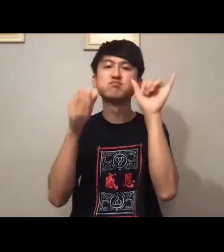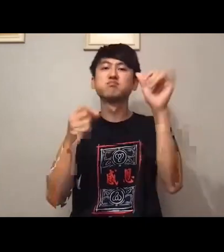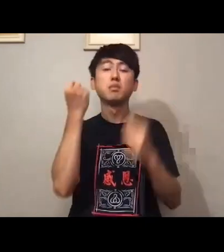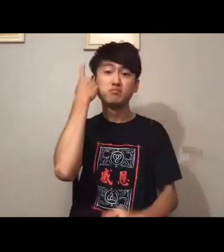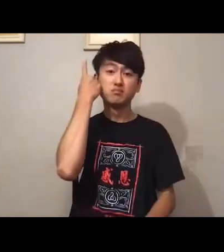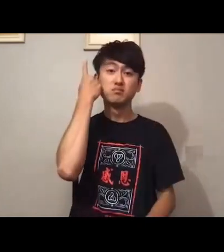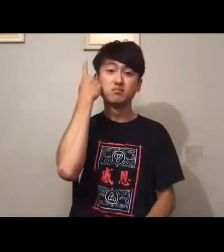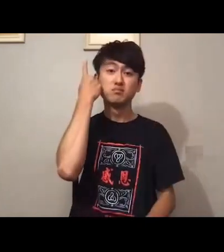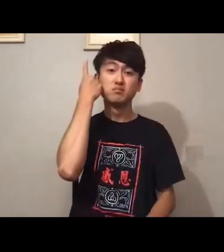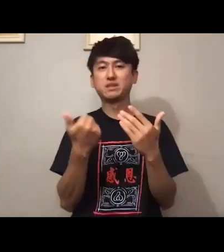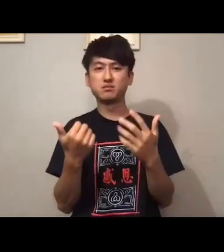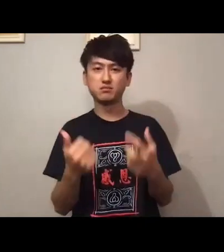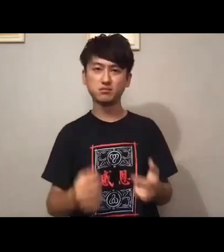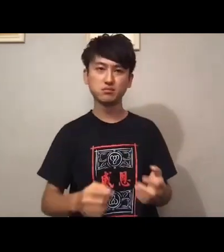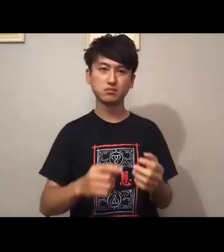to them that way.